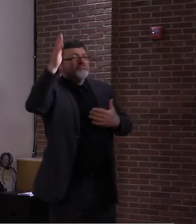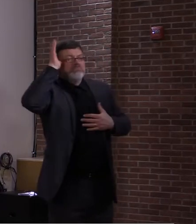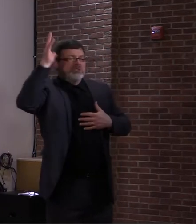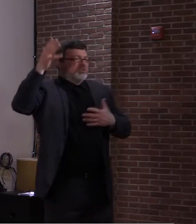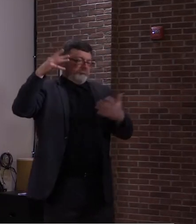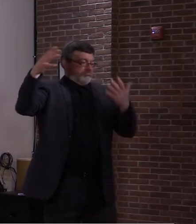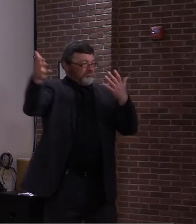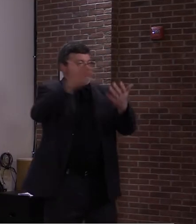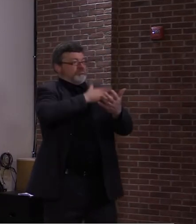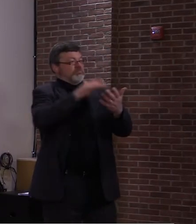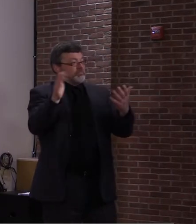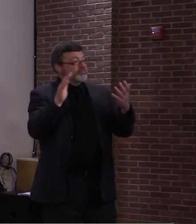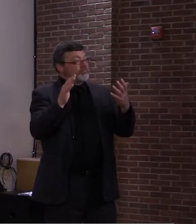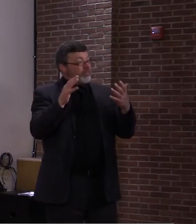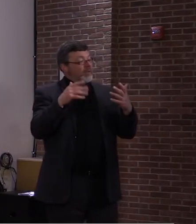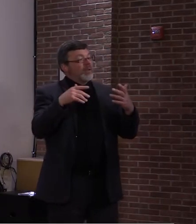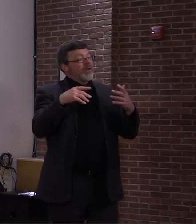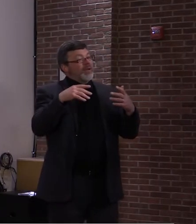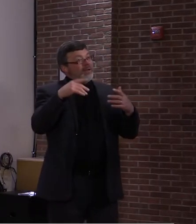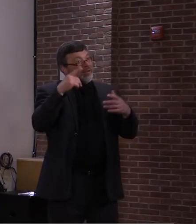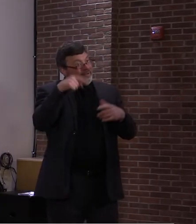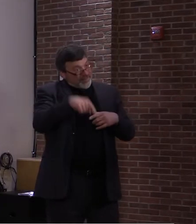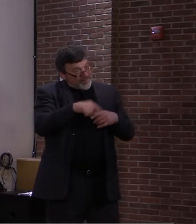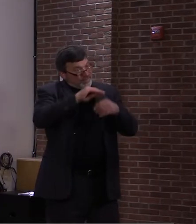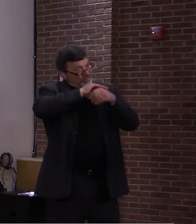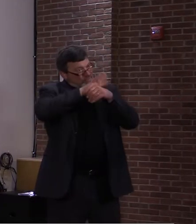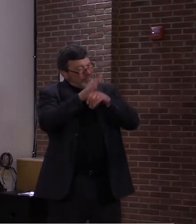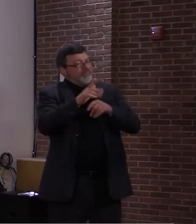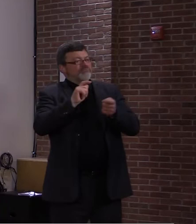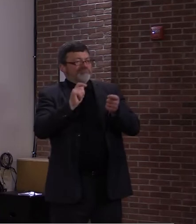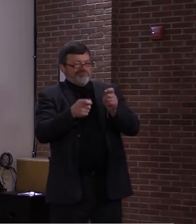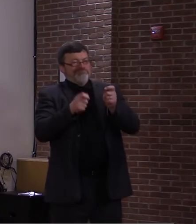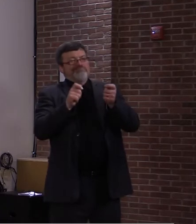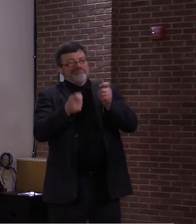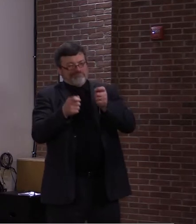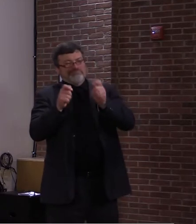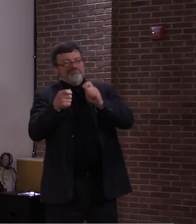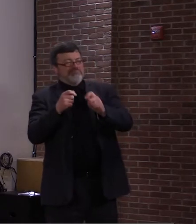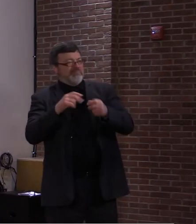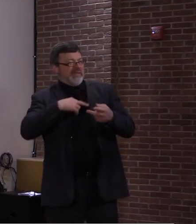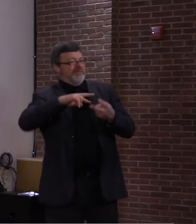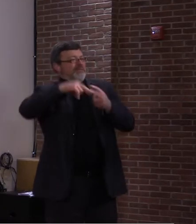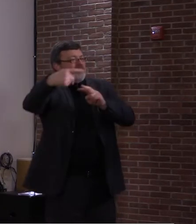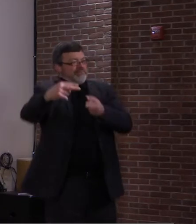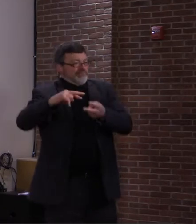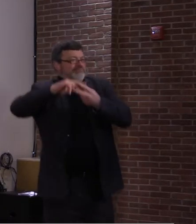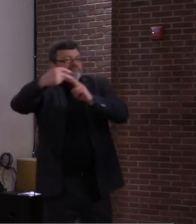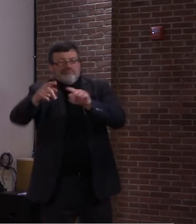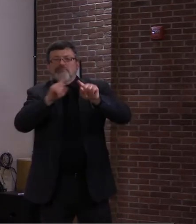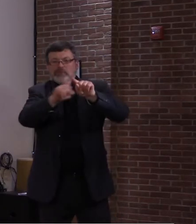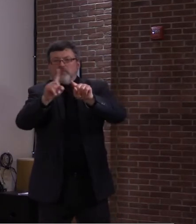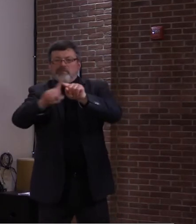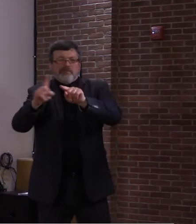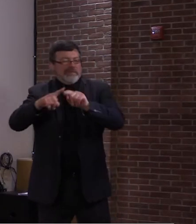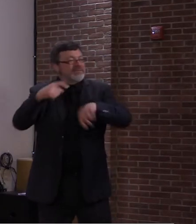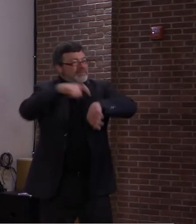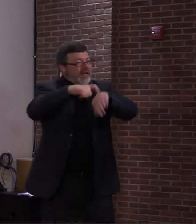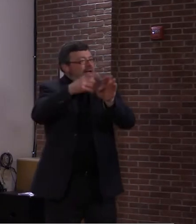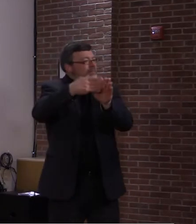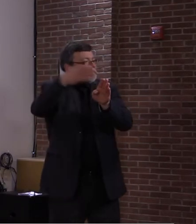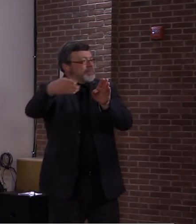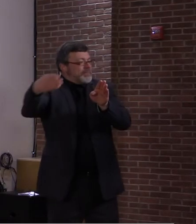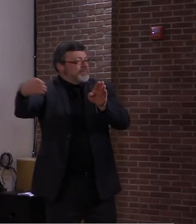virus has mutated to the point where it's not quite like the measles, but it's approaching measles level